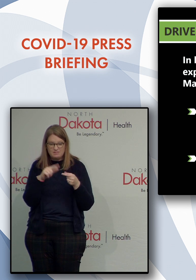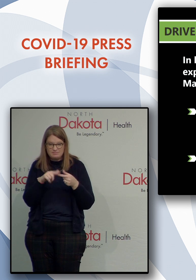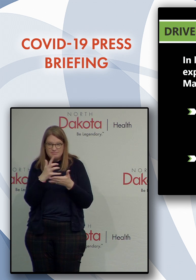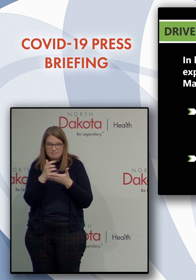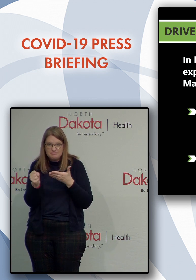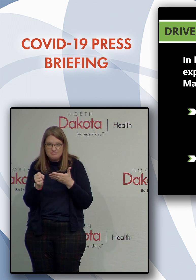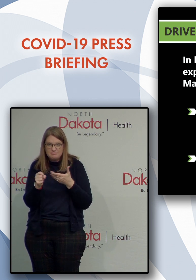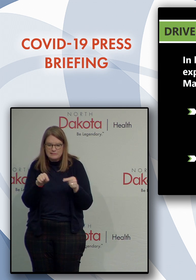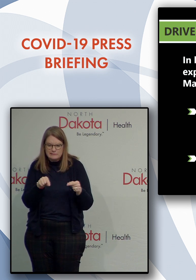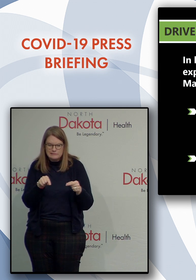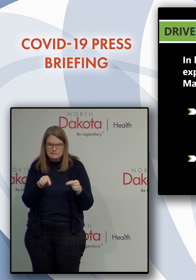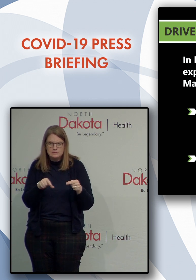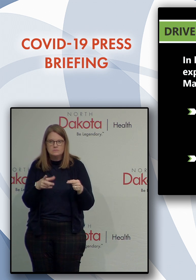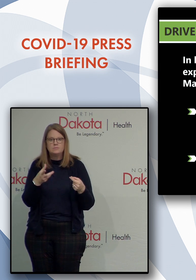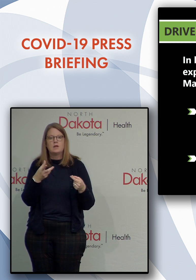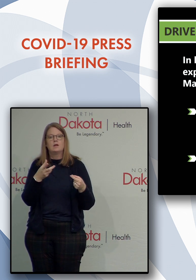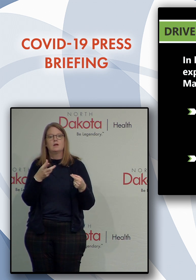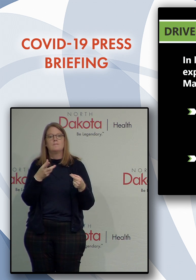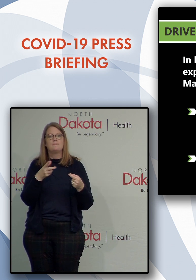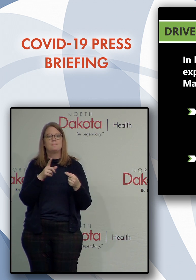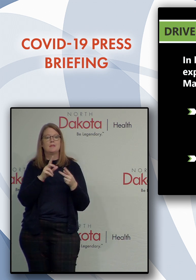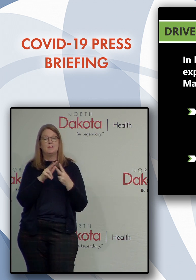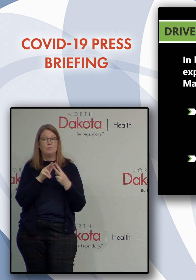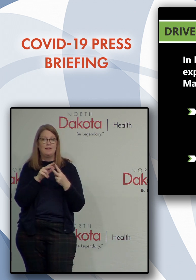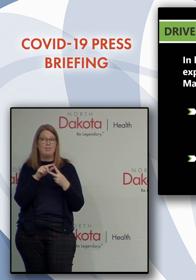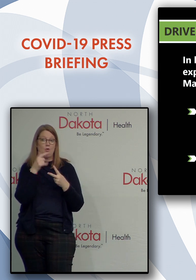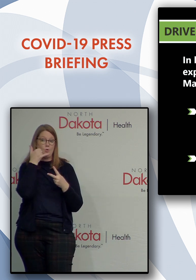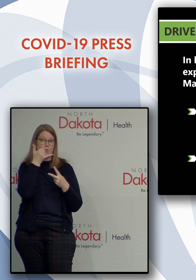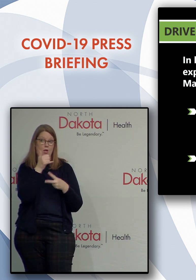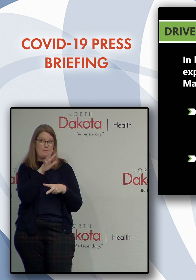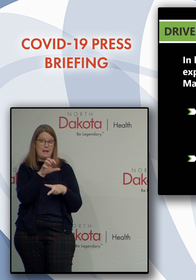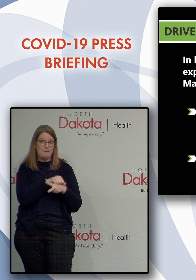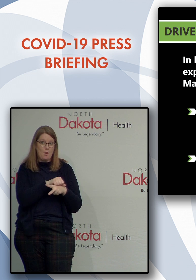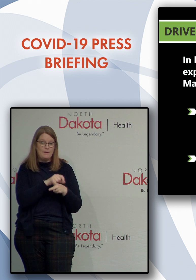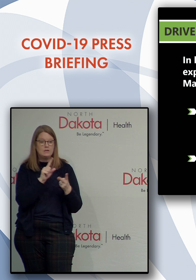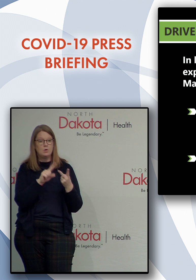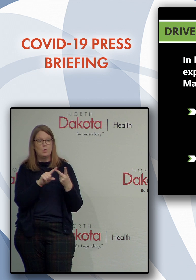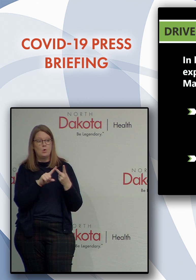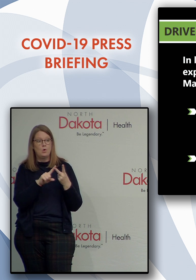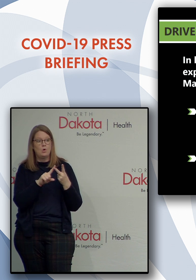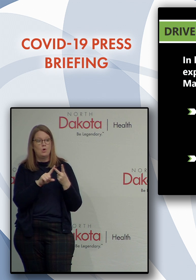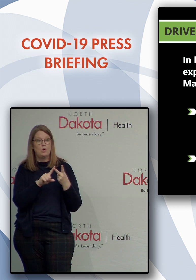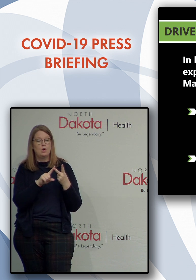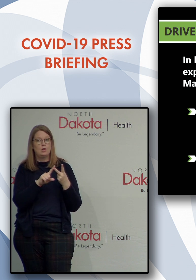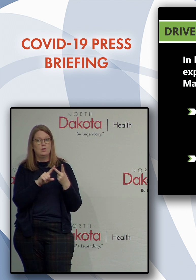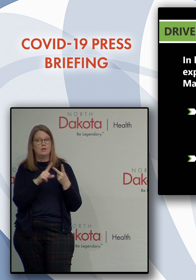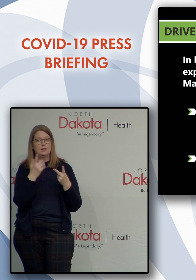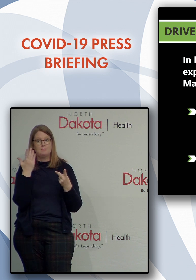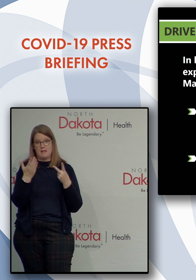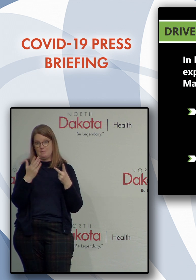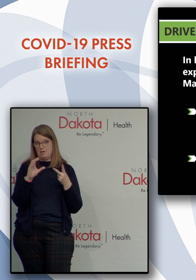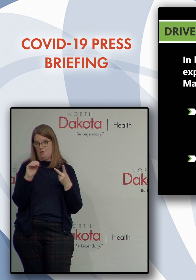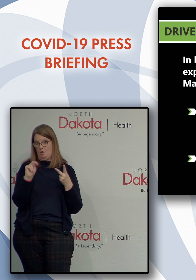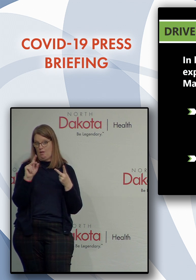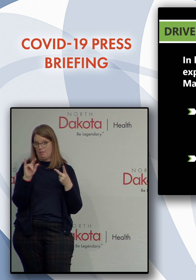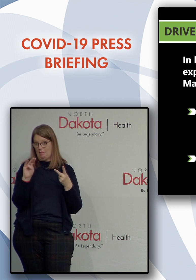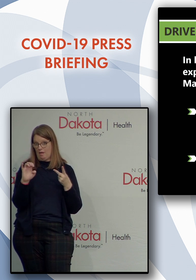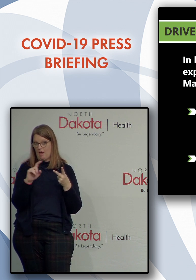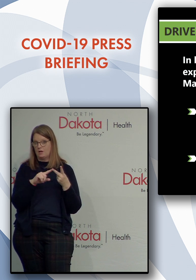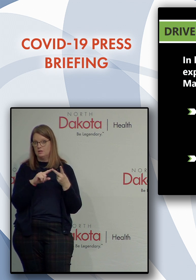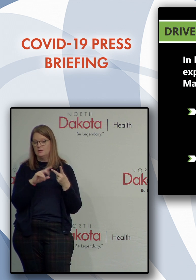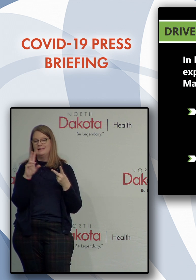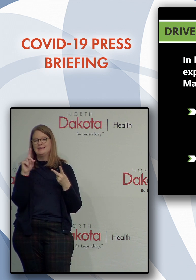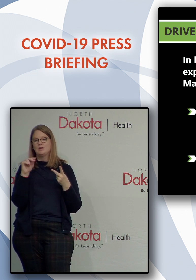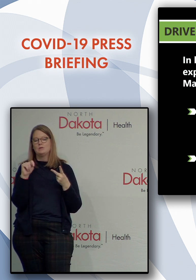you can either make an appointment or you can renew perhaps online.